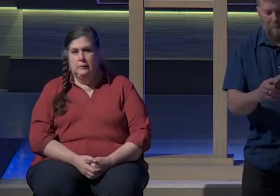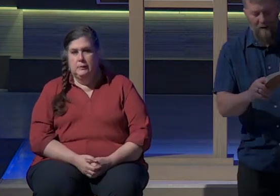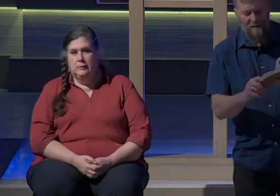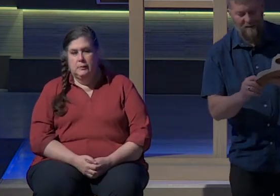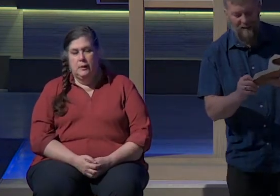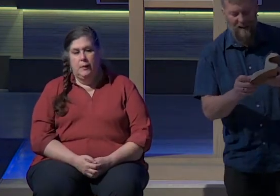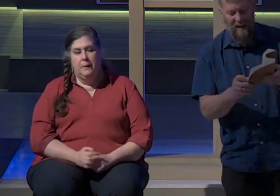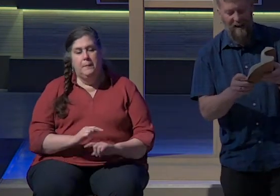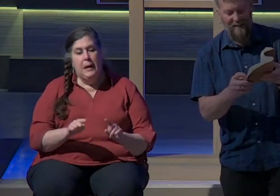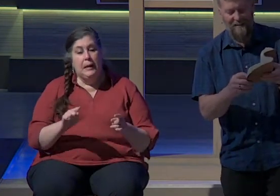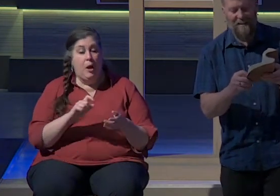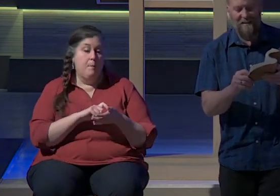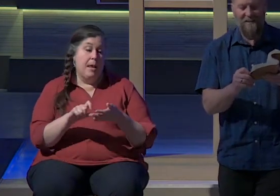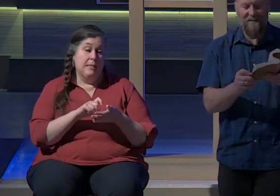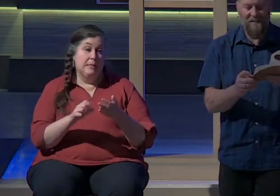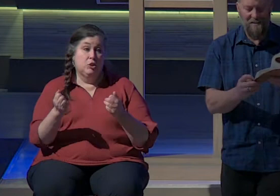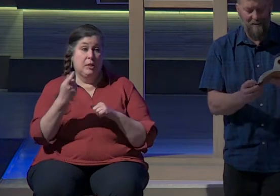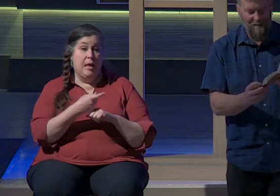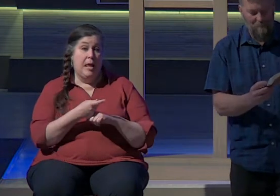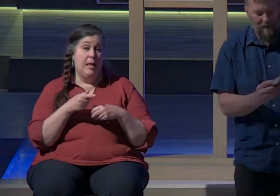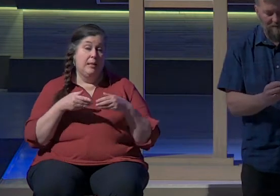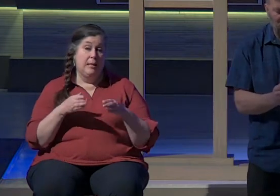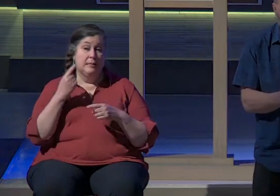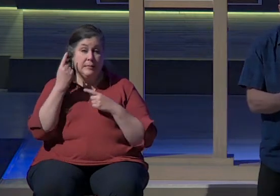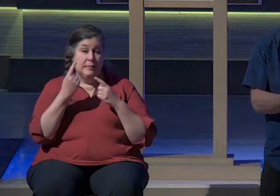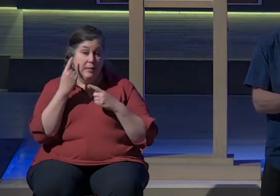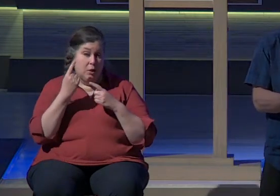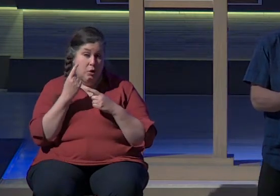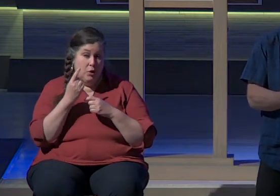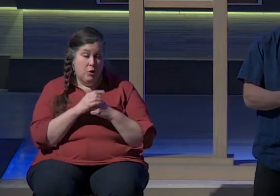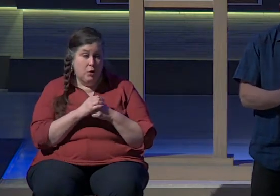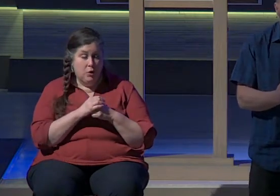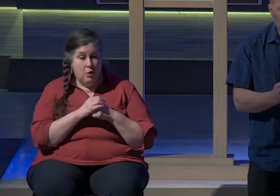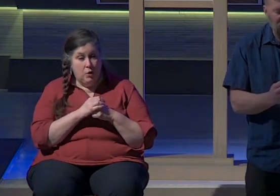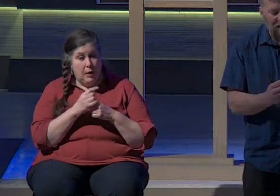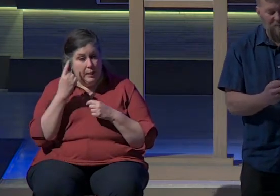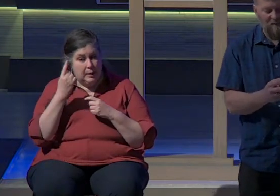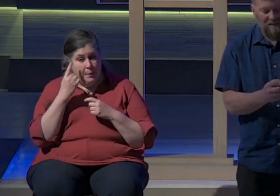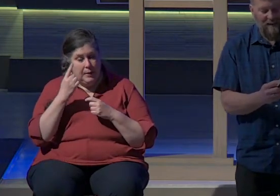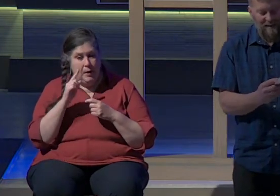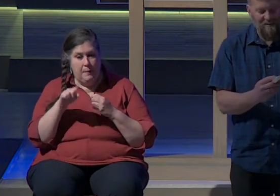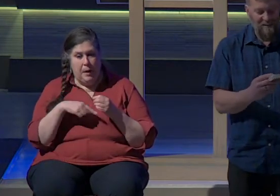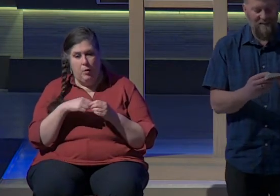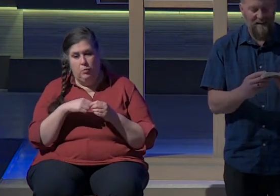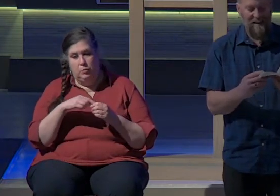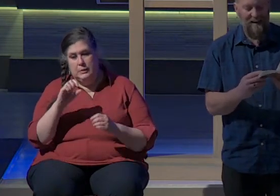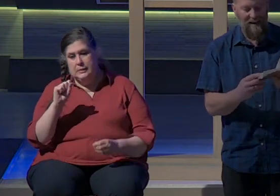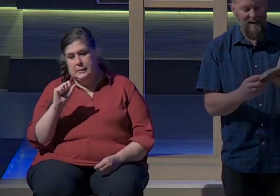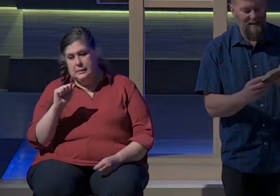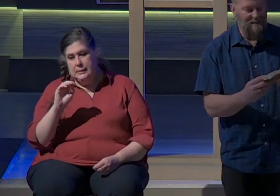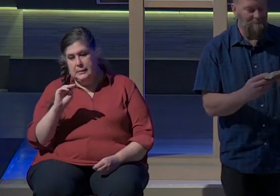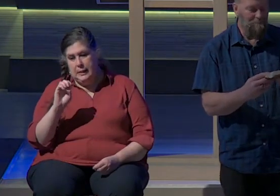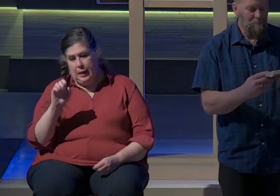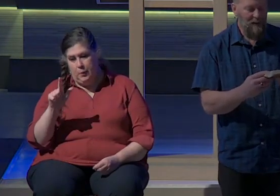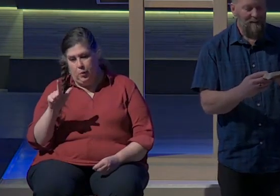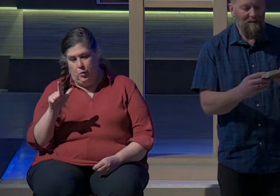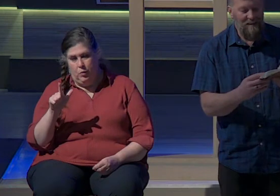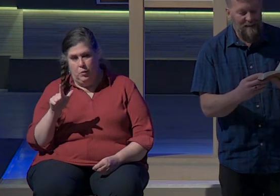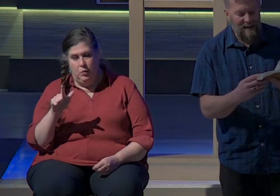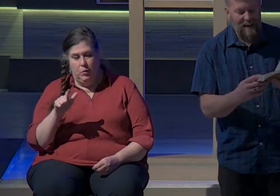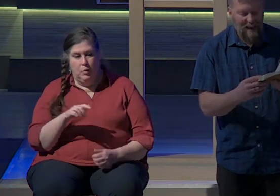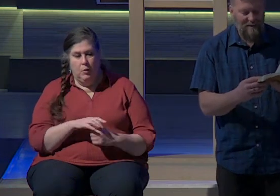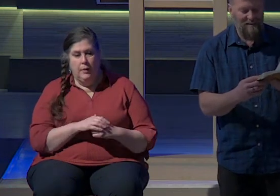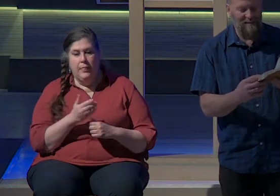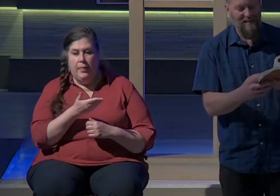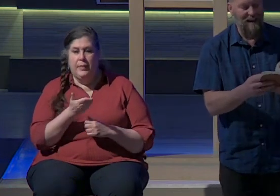But in our passage today, let's consider just a little bit of Samuel, of Samuel's interceding and the things